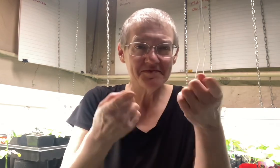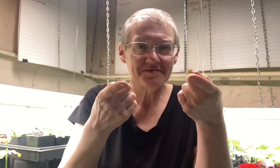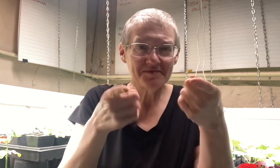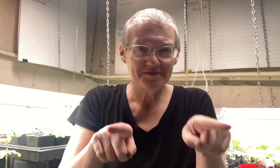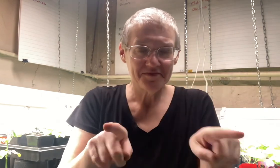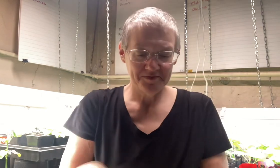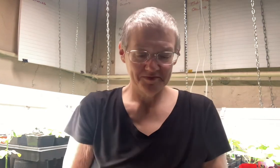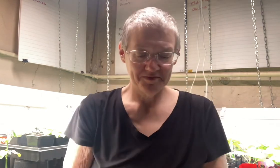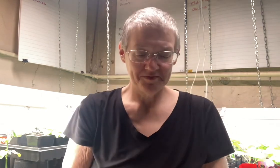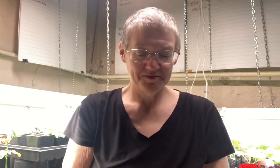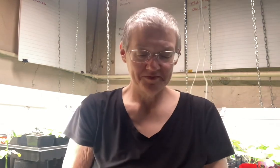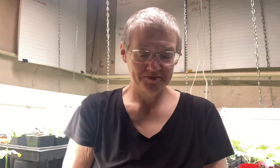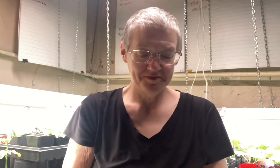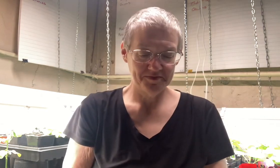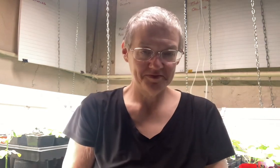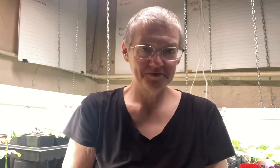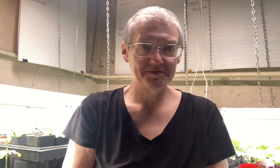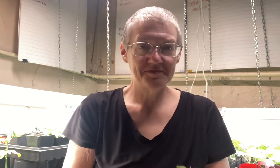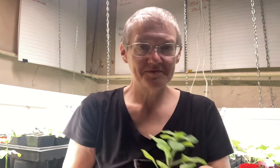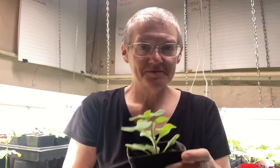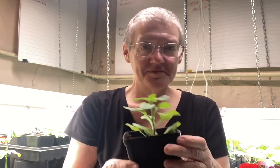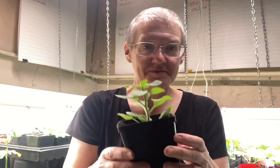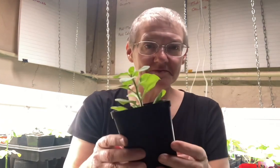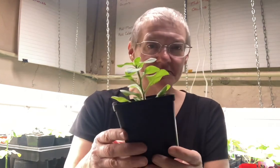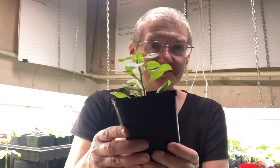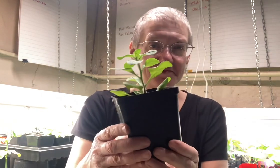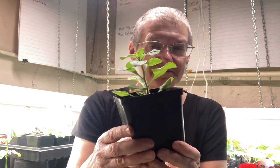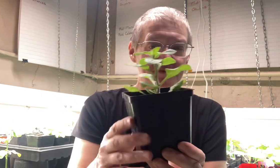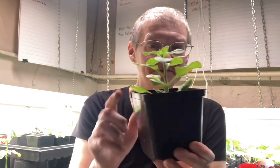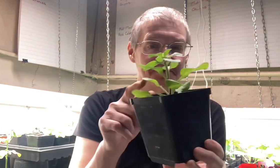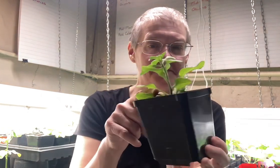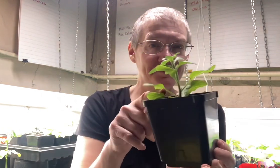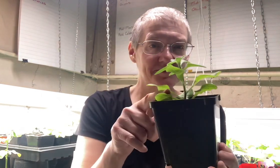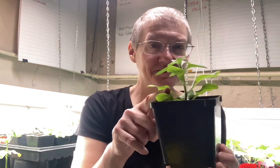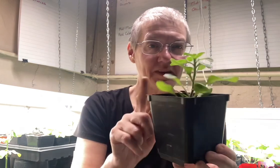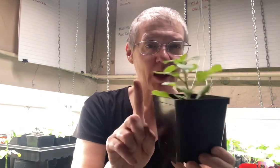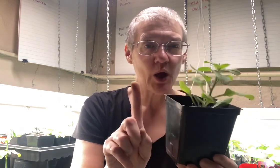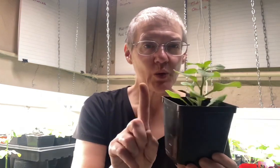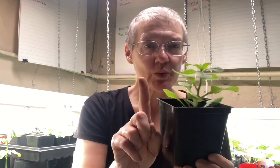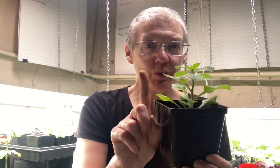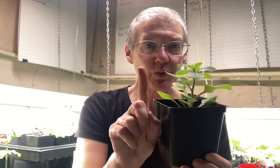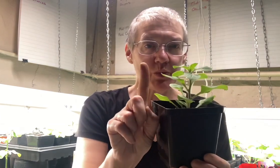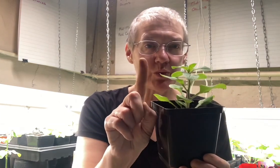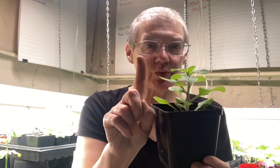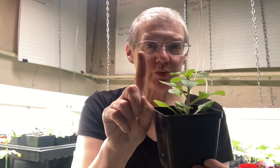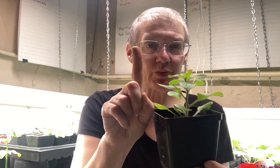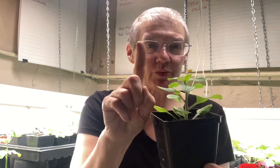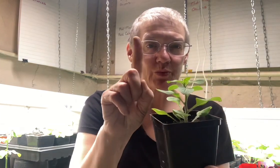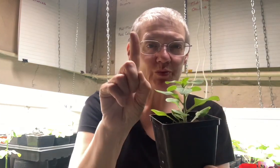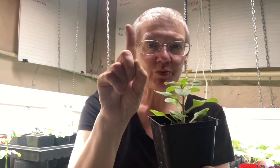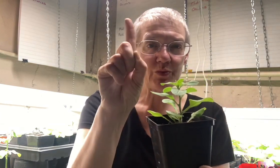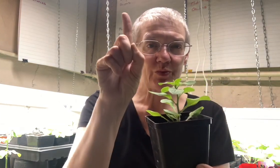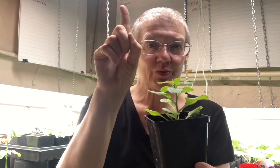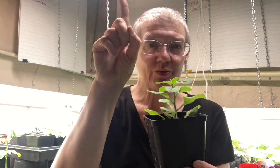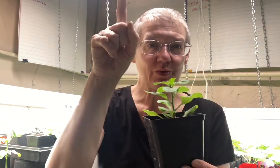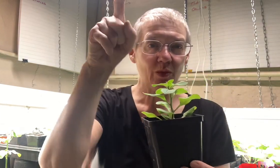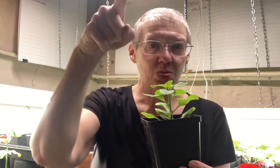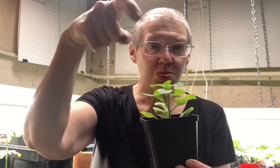Now let me show you what happens if it hasn't been pinched back in the center. It grows tall and leggy and